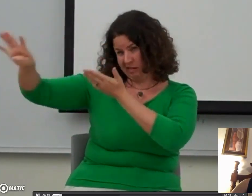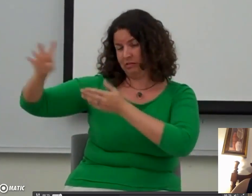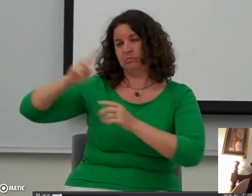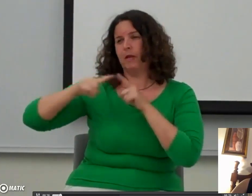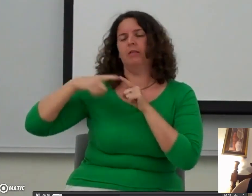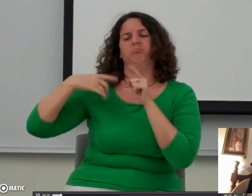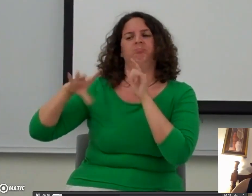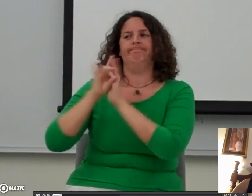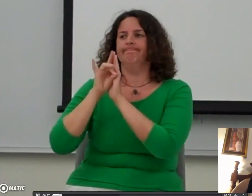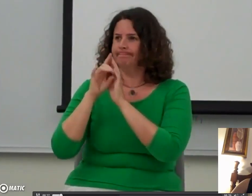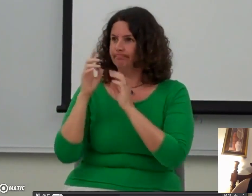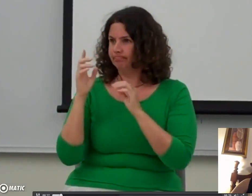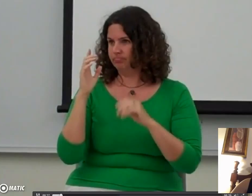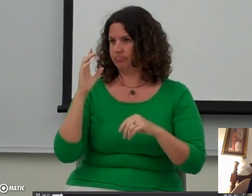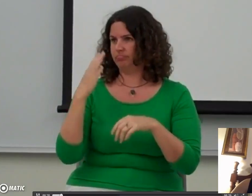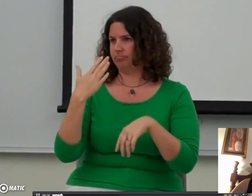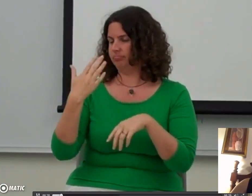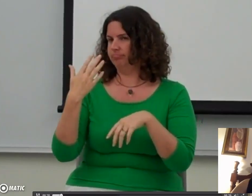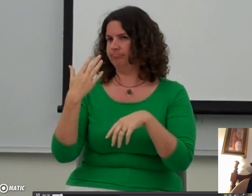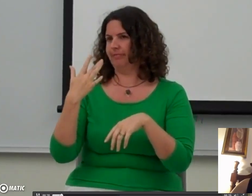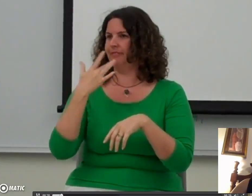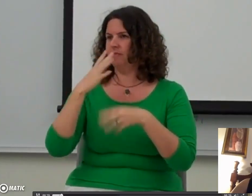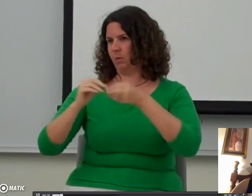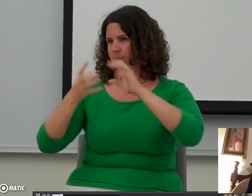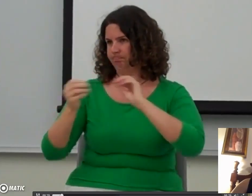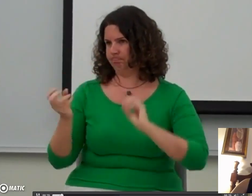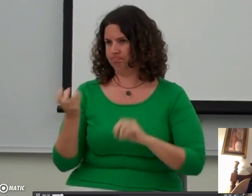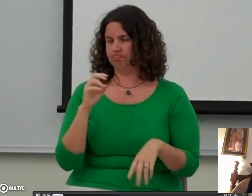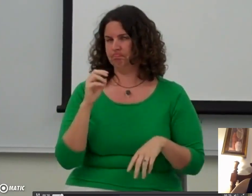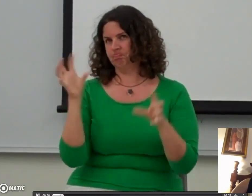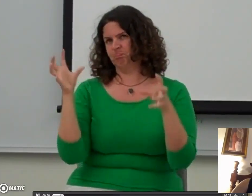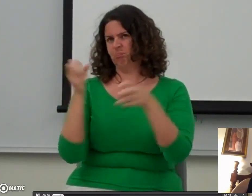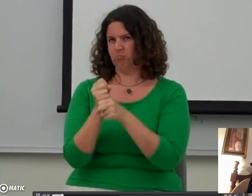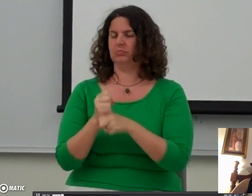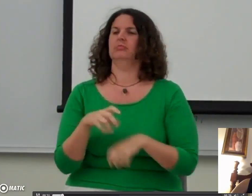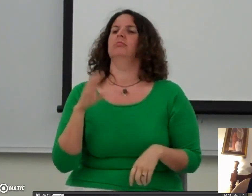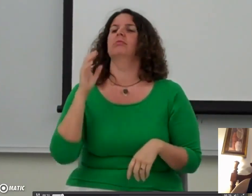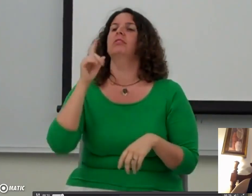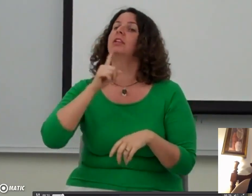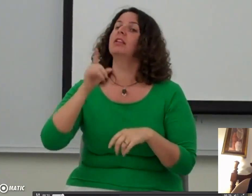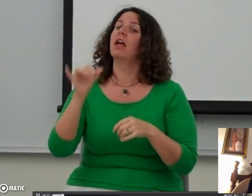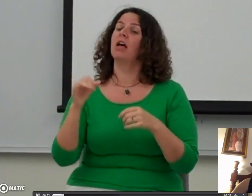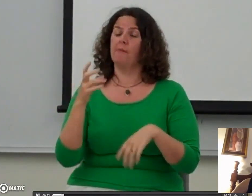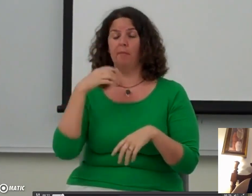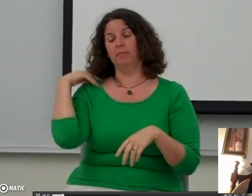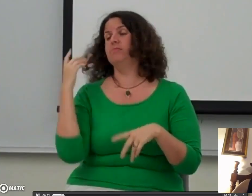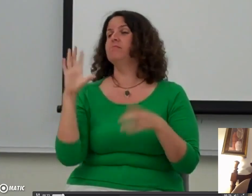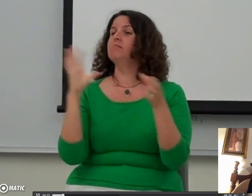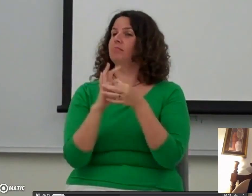But, we need to follow what they tend to sign. But I stayed there for about 4 weeks, and I'm just going to kind of summarize the story about